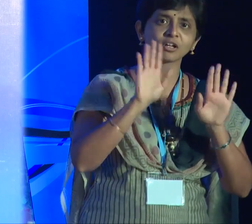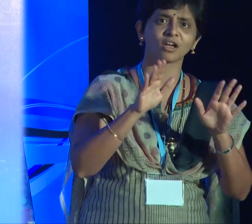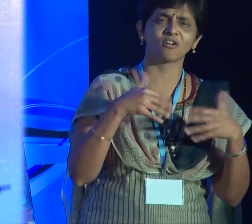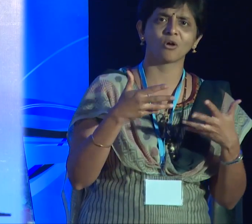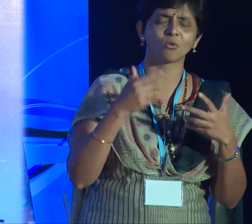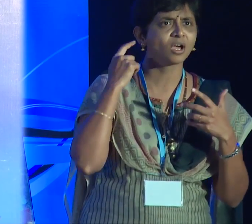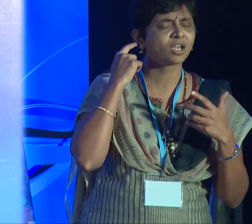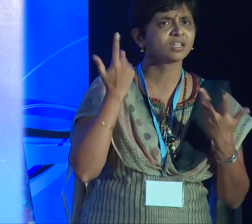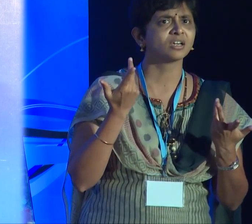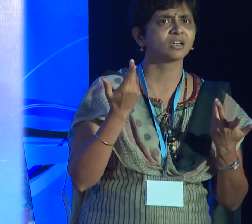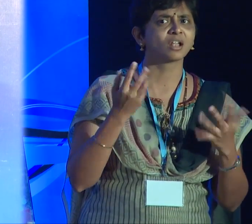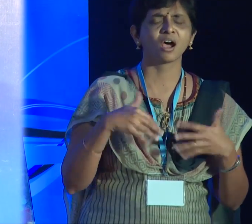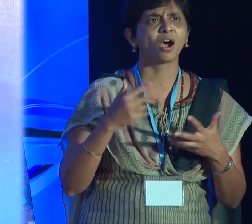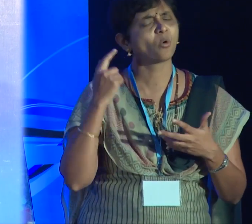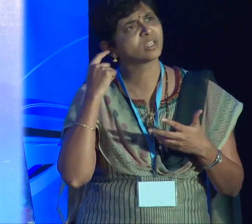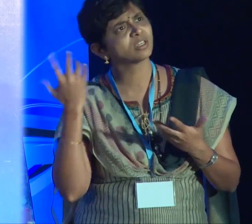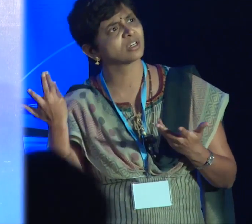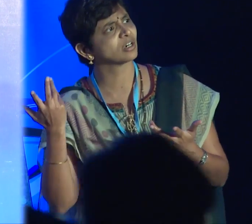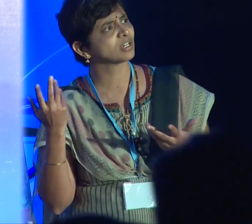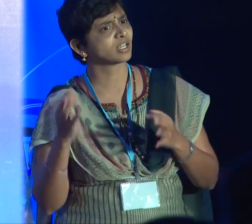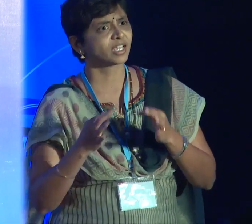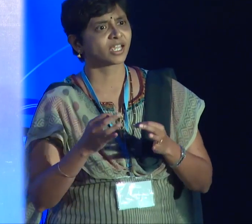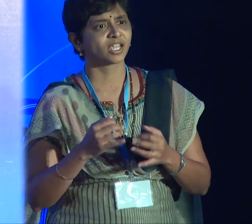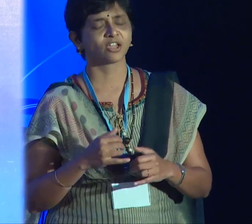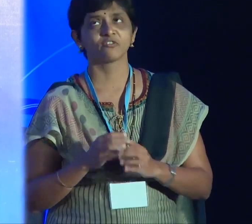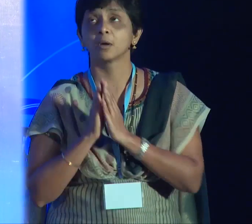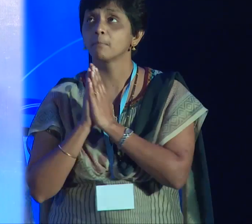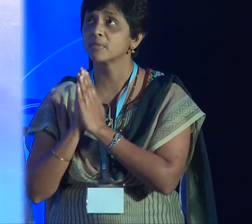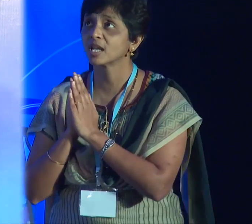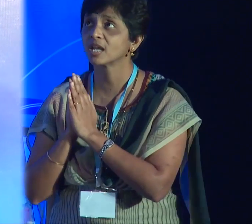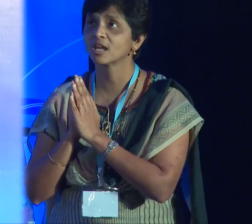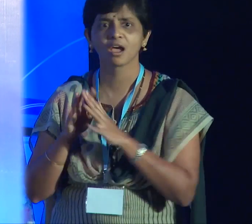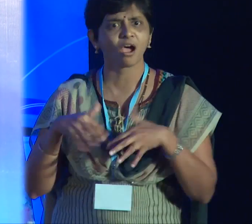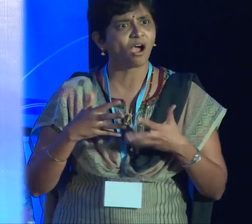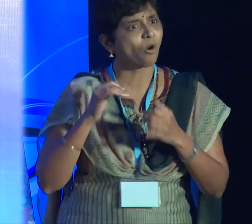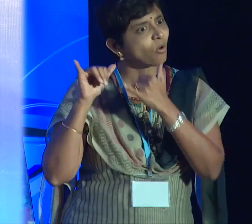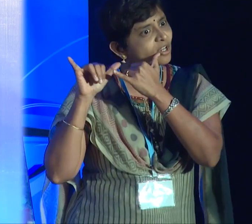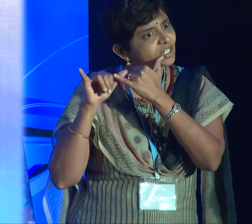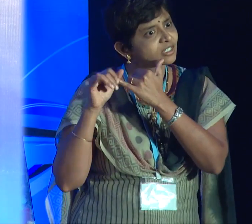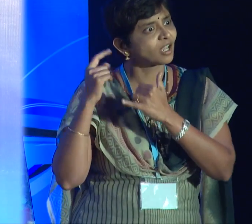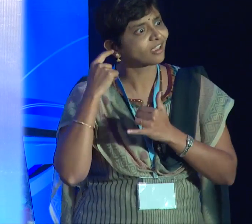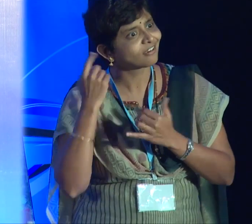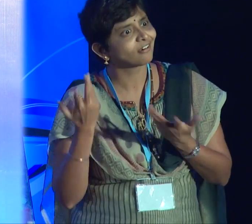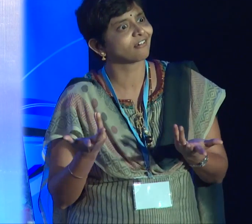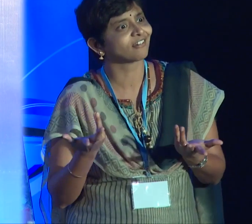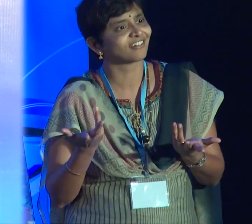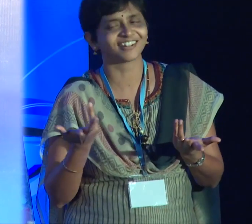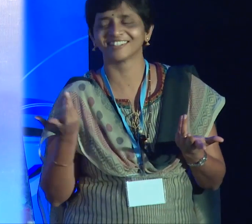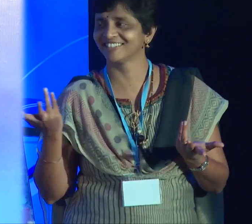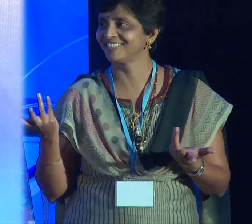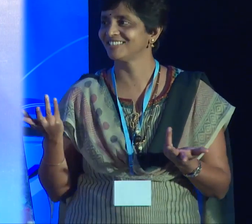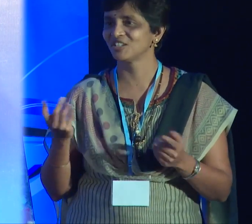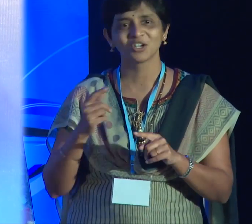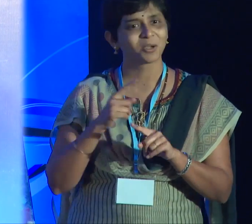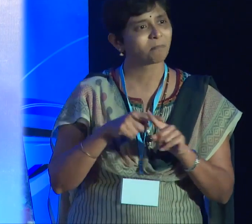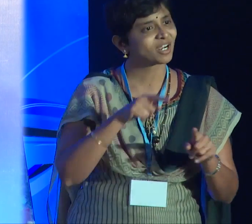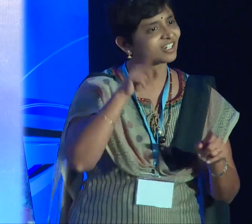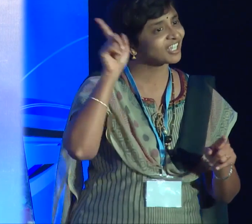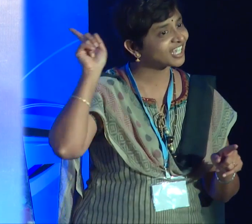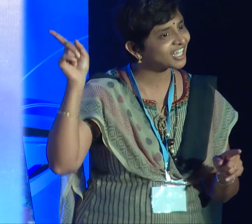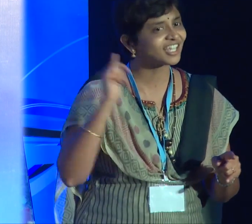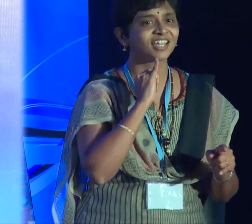He doesn't have ears, and they wonder, how do they hear the prayers of the devotees? And you're told, but you are